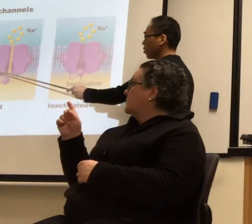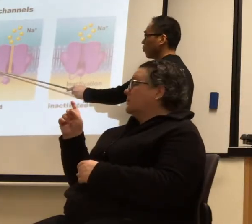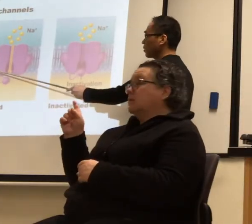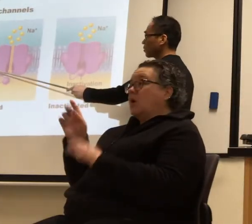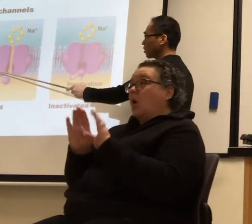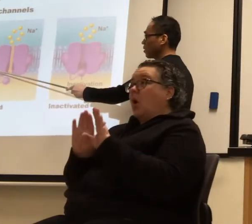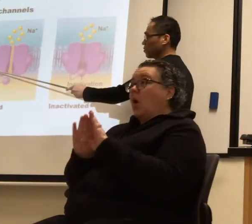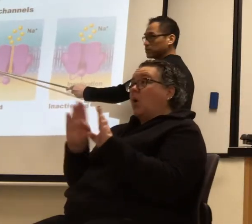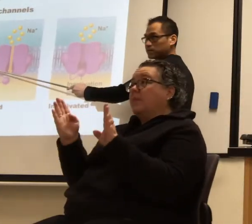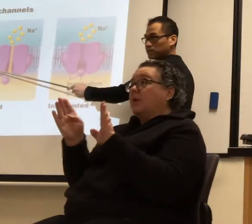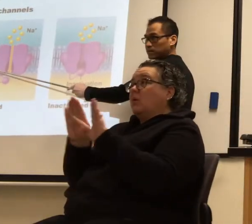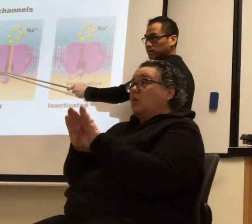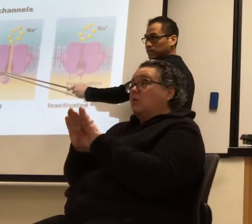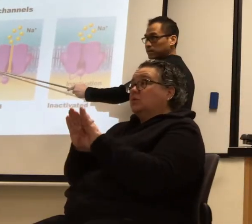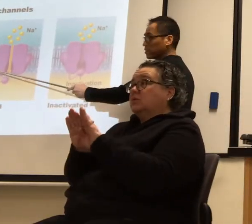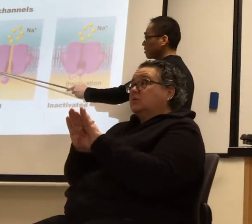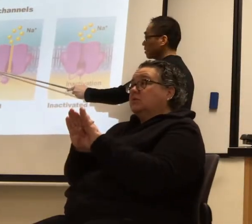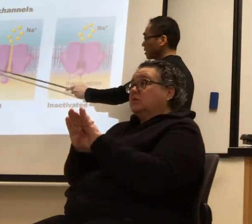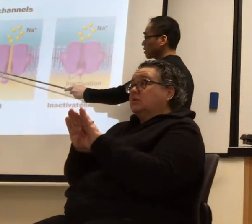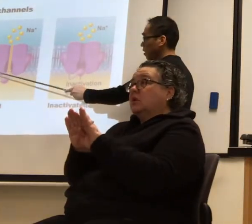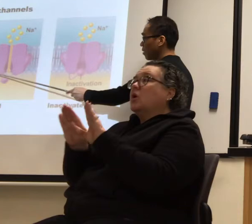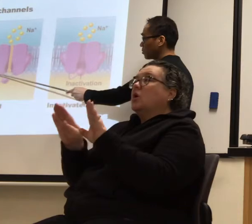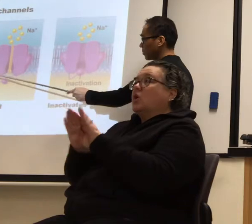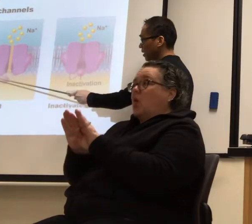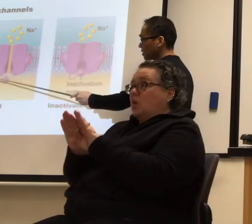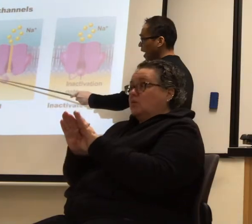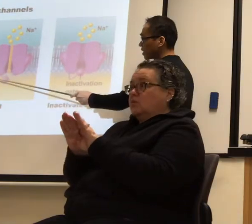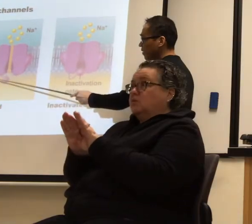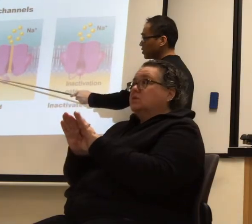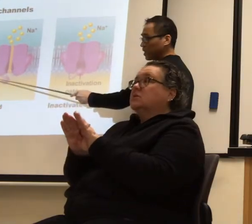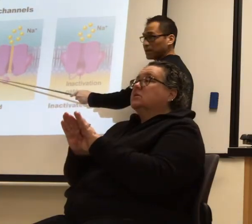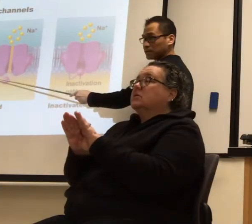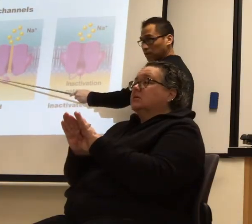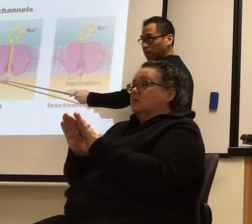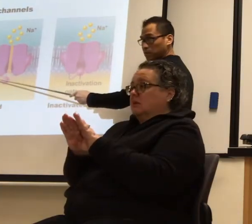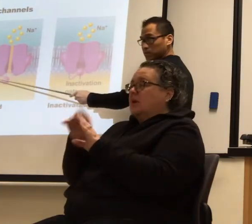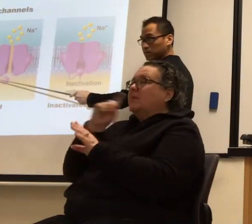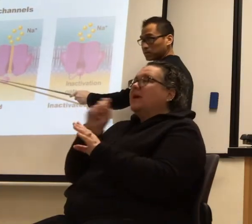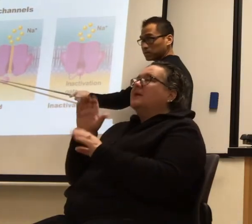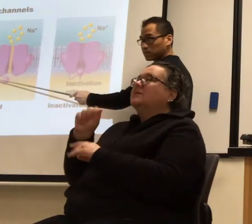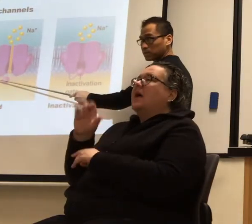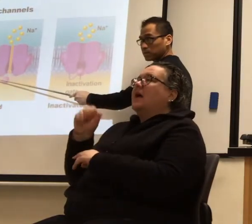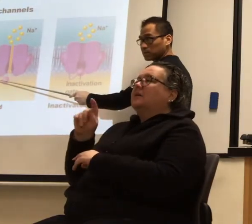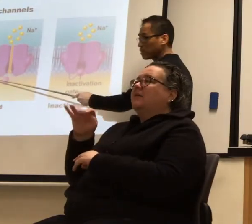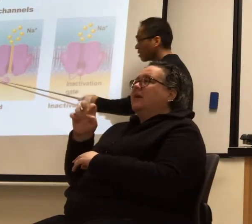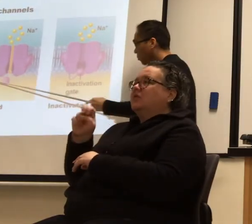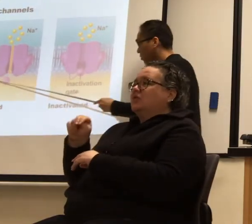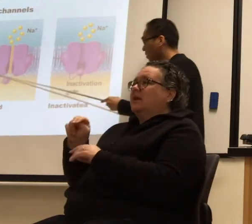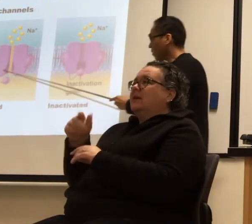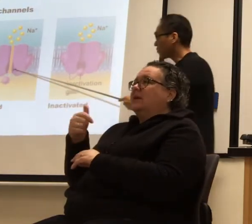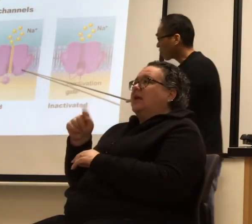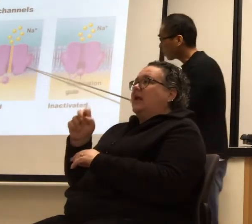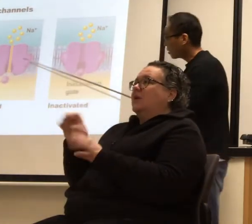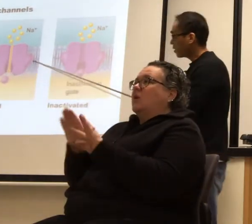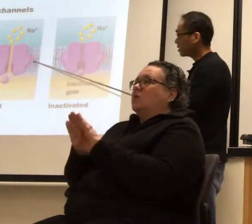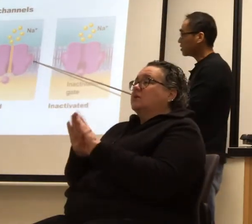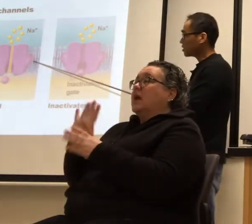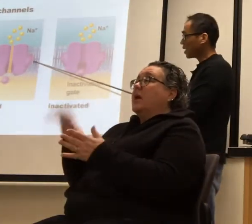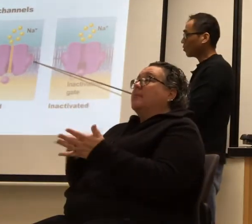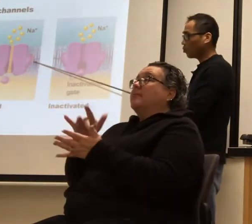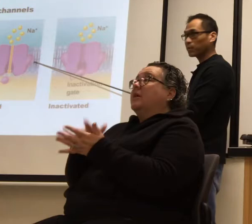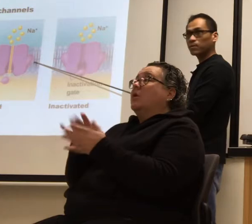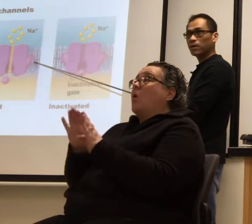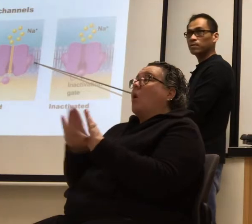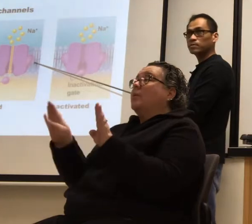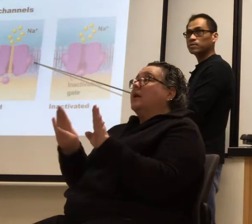Is this opened or closed? It's closed because the activation gate is closed. Point to the middle frame. Is